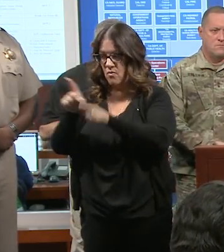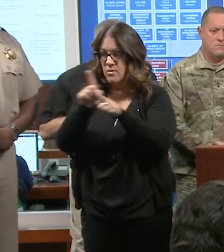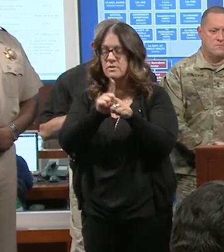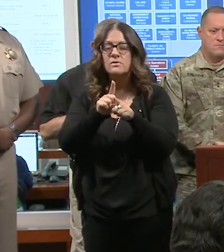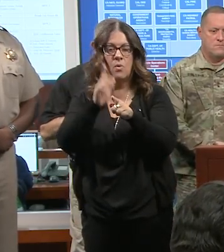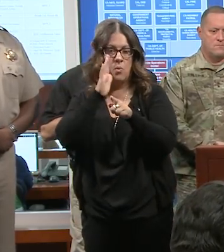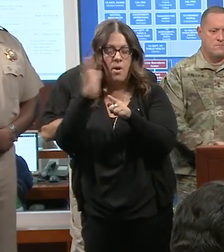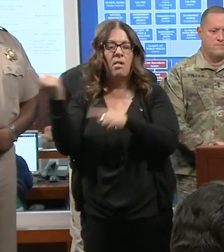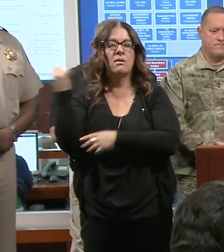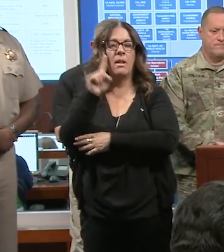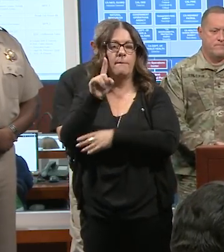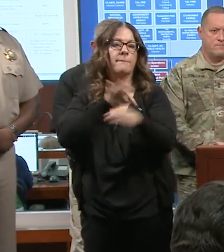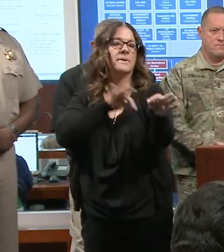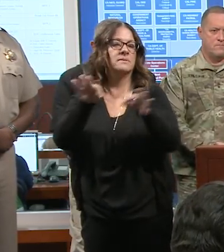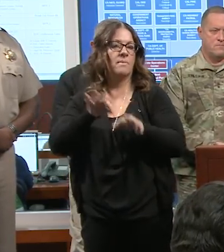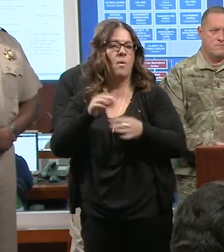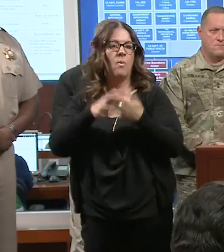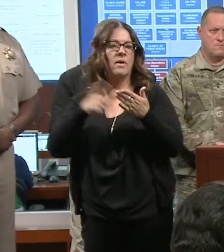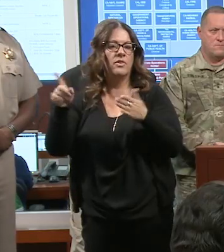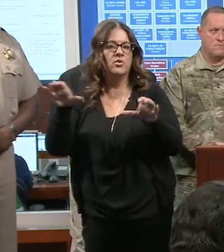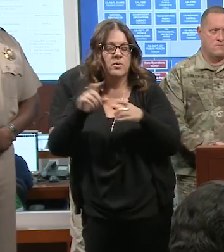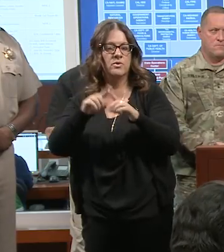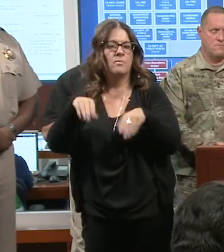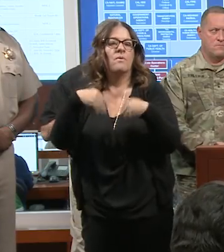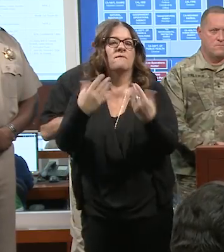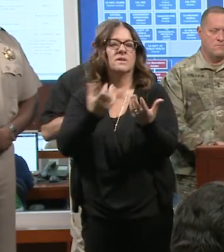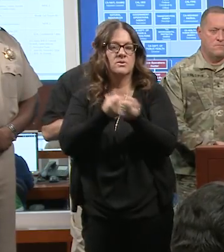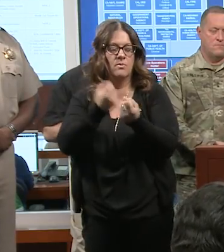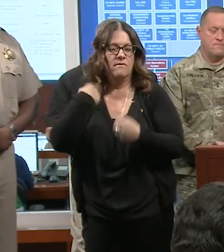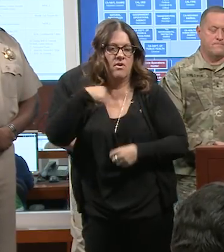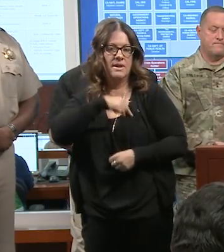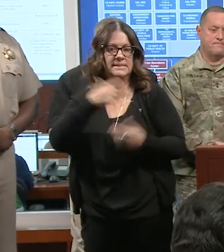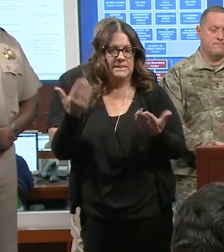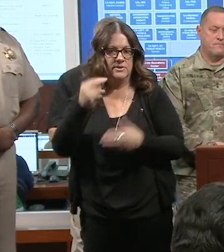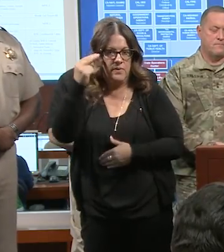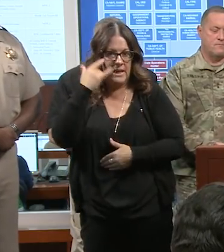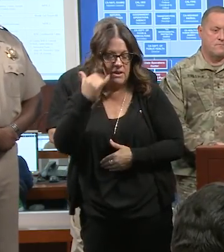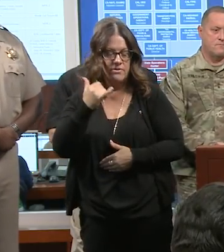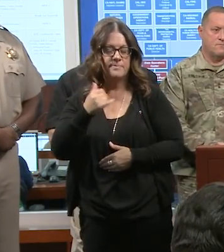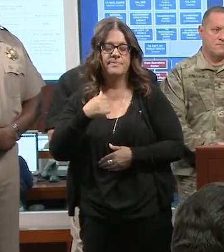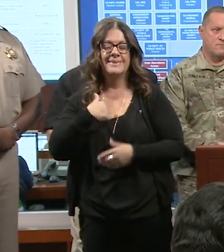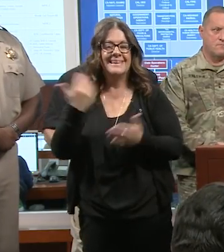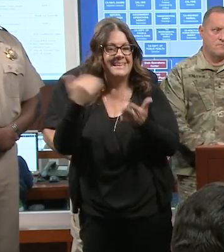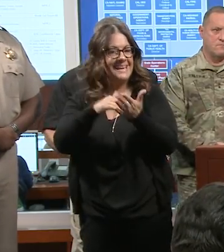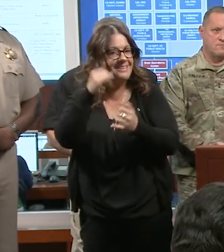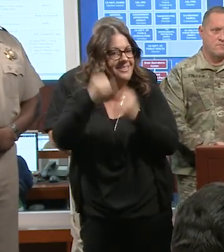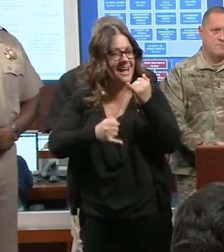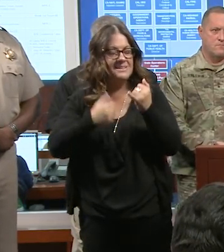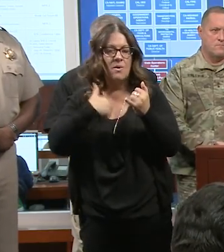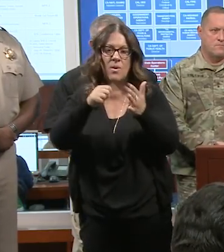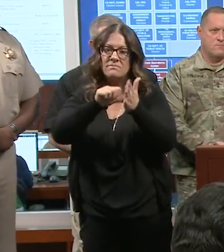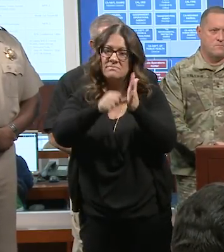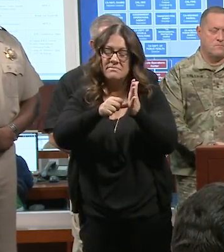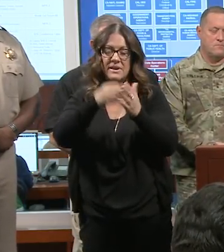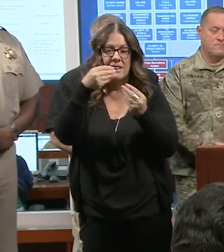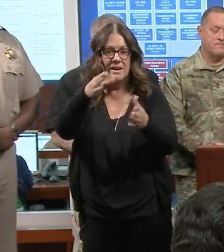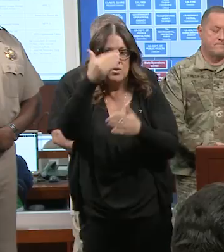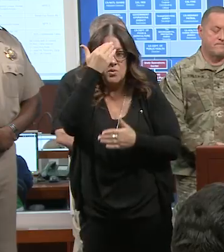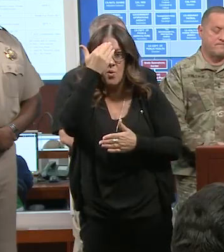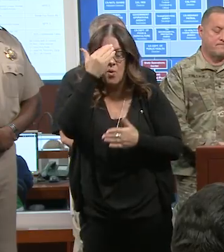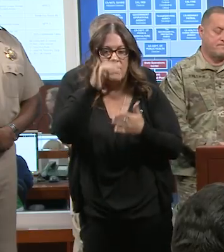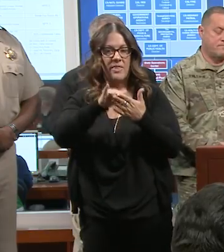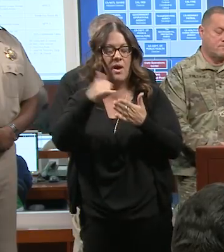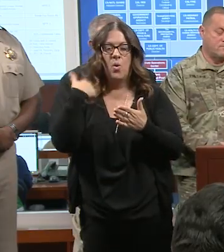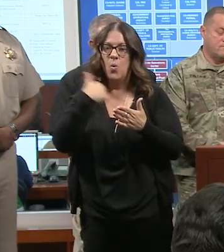assets here in California. Again, I want to reiterate, we are leaning very far forward to get all